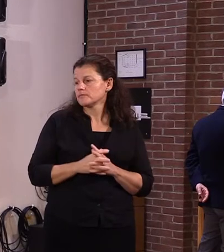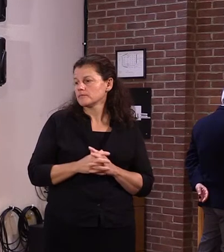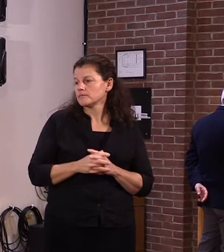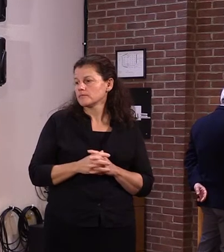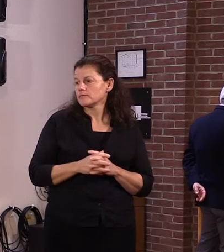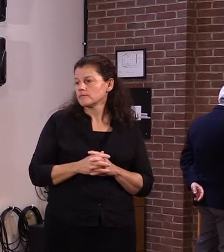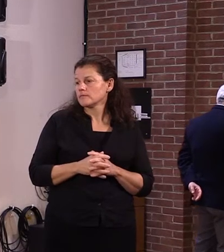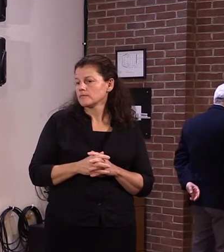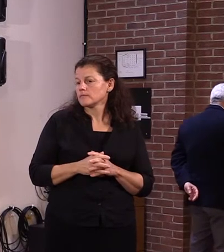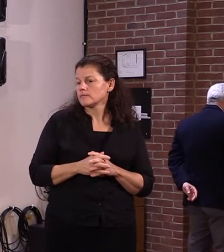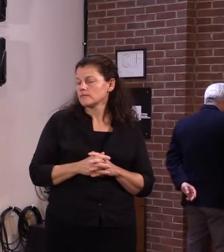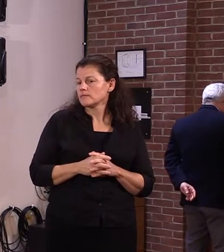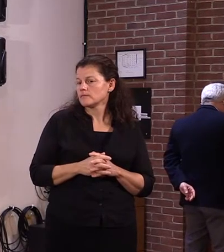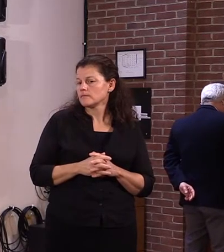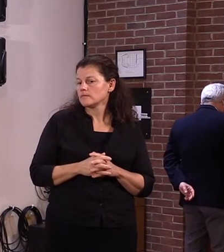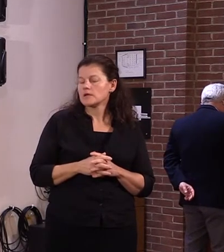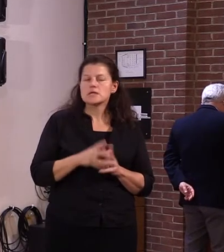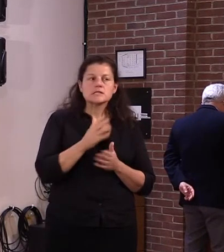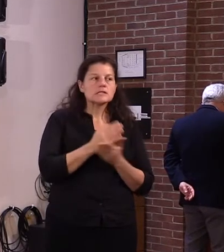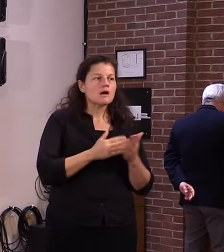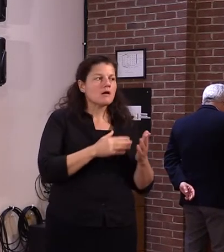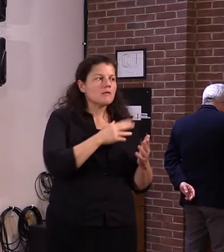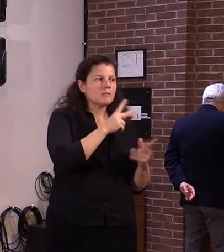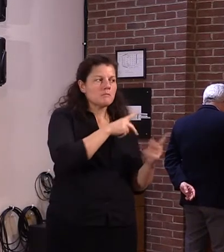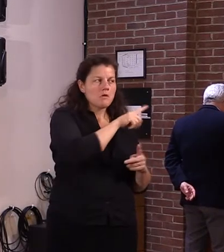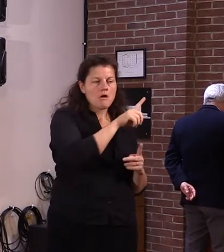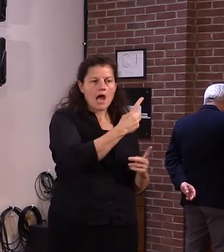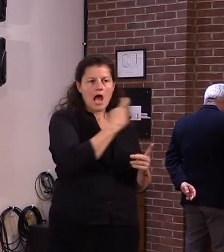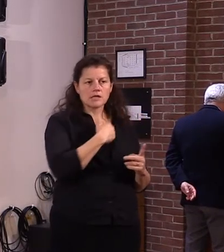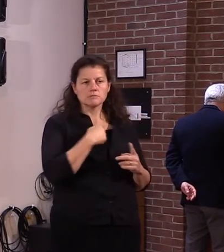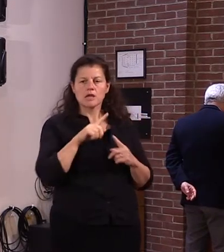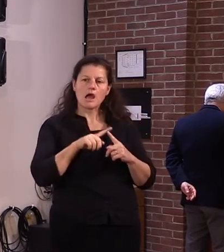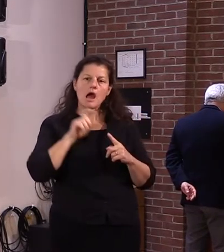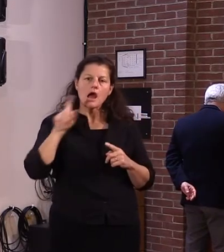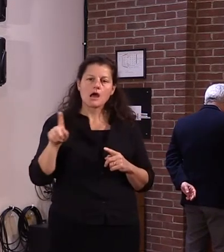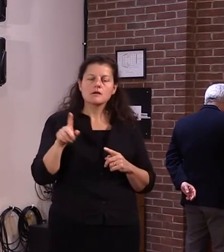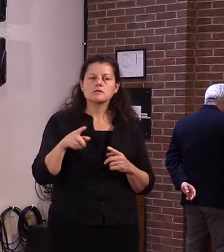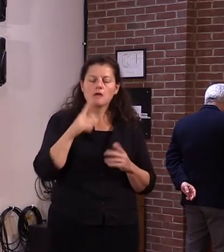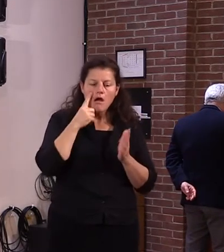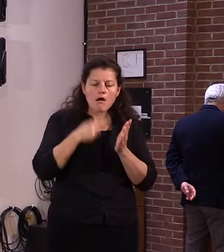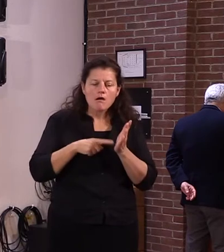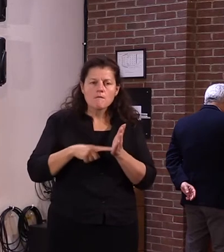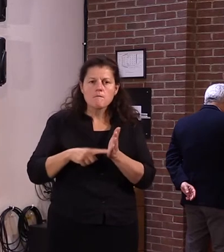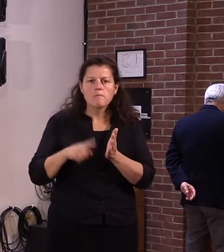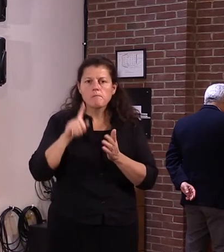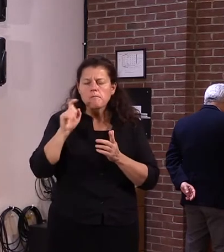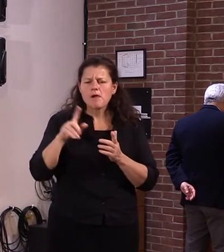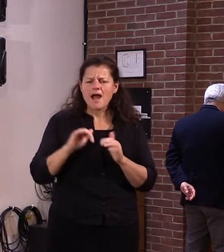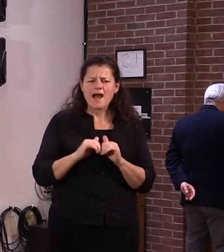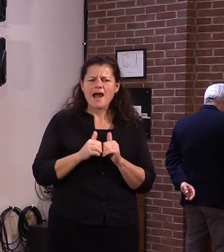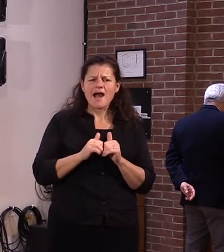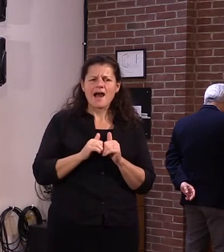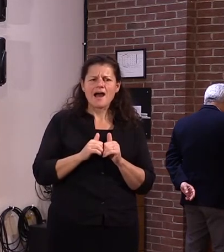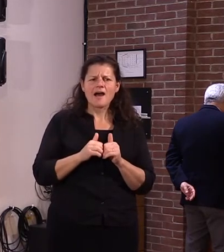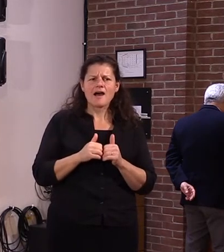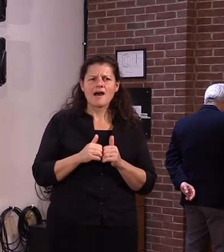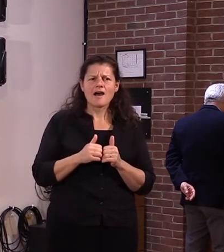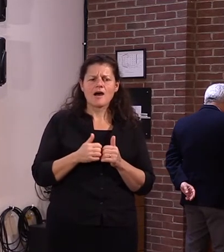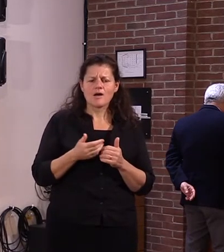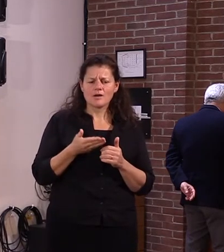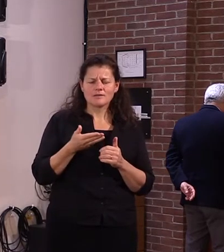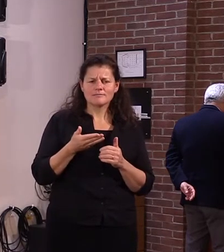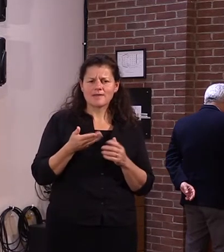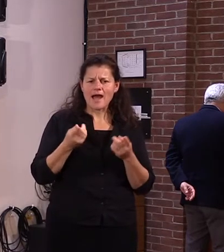Dr. Levine, I've had some viewers request that I look into how this happened and how we could prevent it